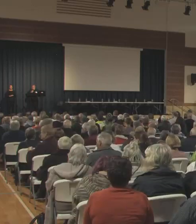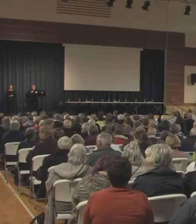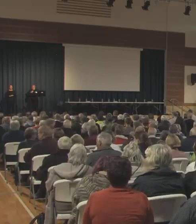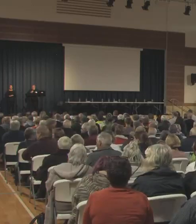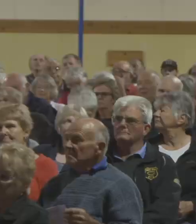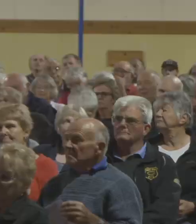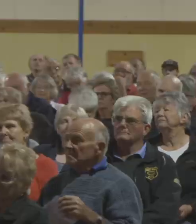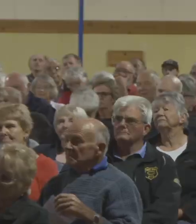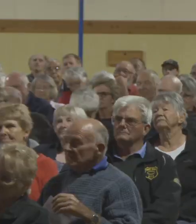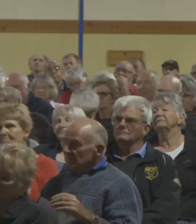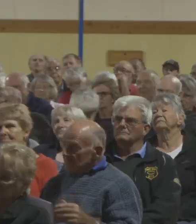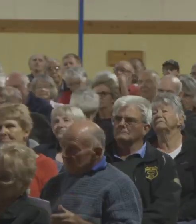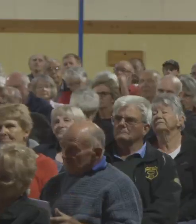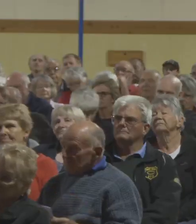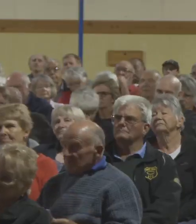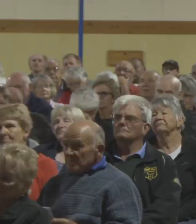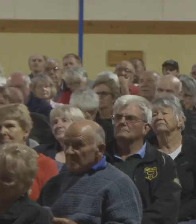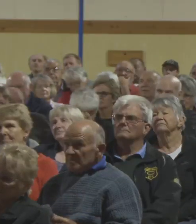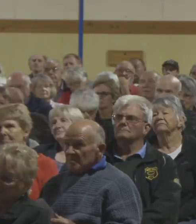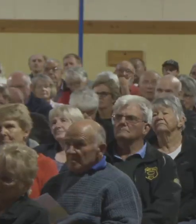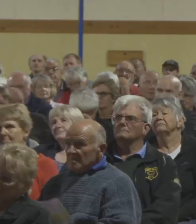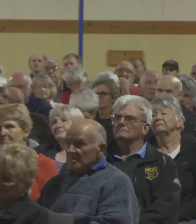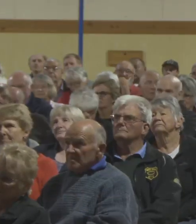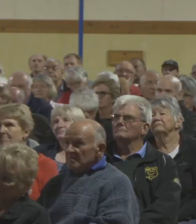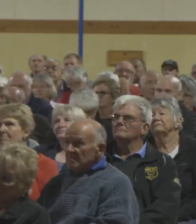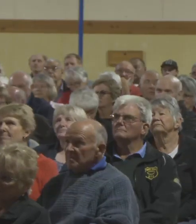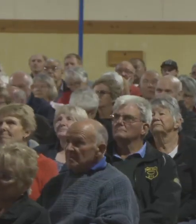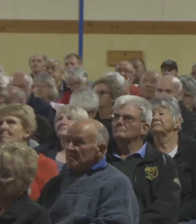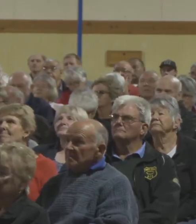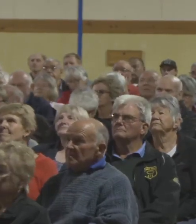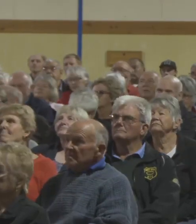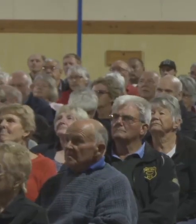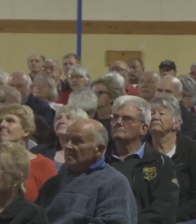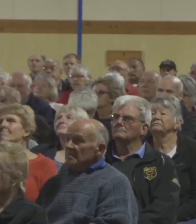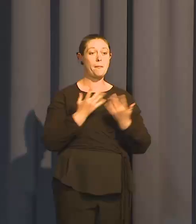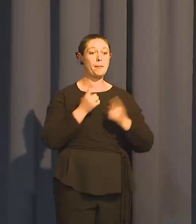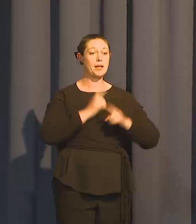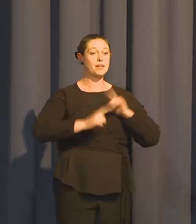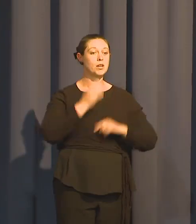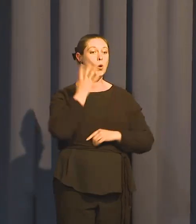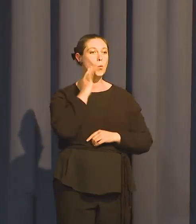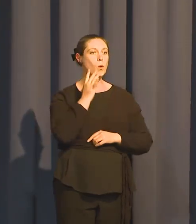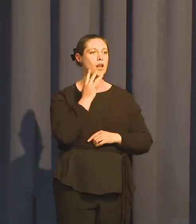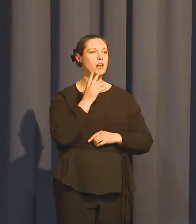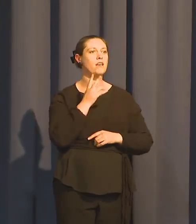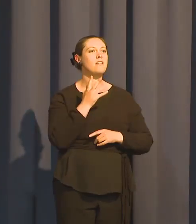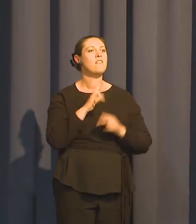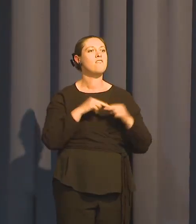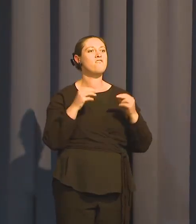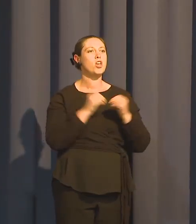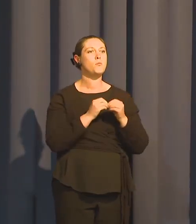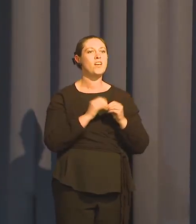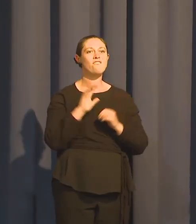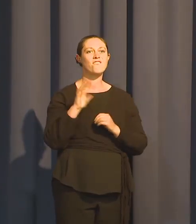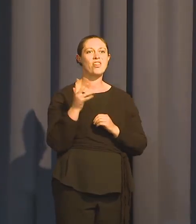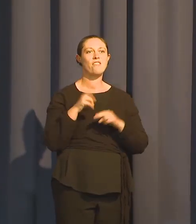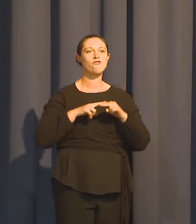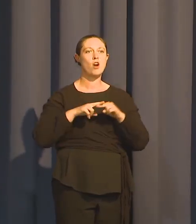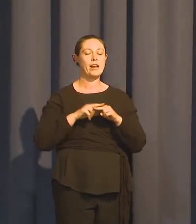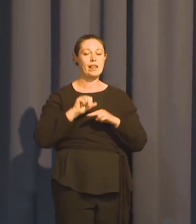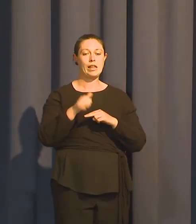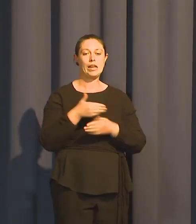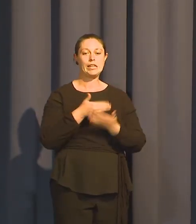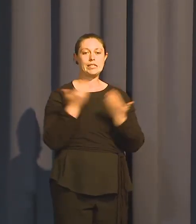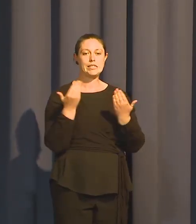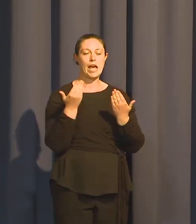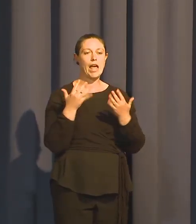And on the subject of testing, the last public meeting was on Friday the 5th of February. Saturday was Waitangi Day